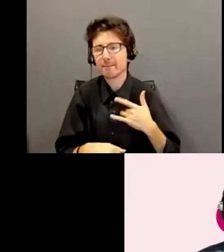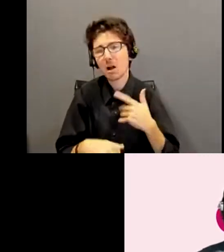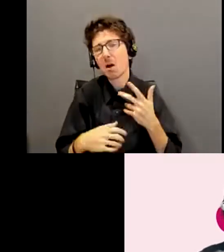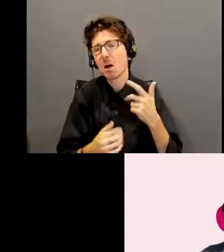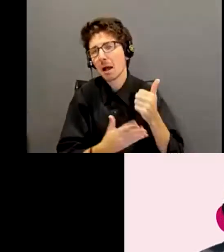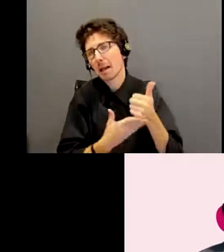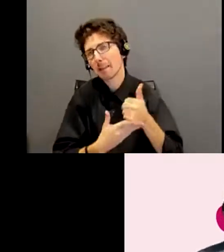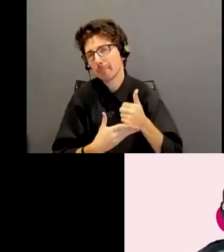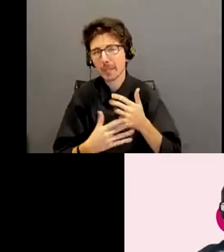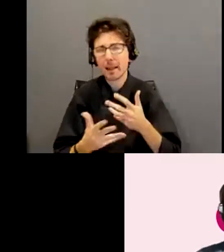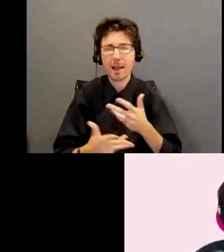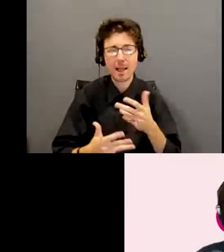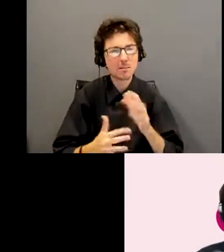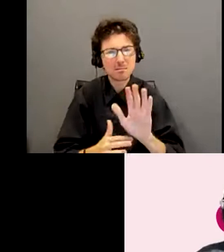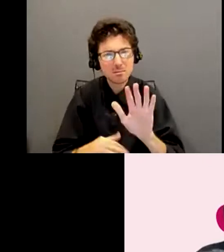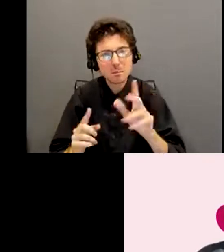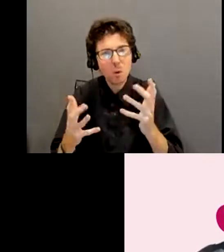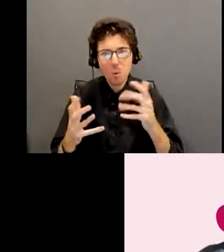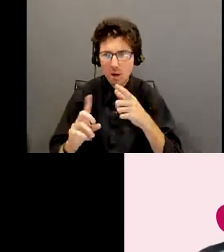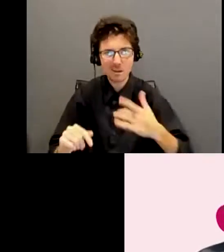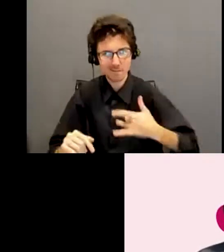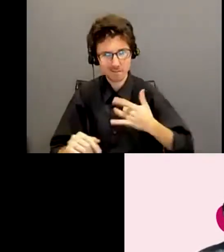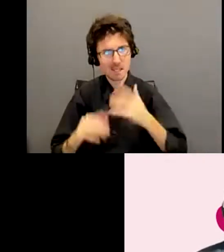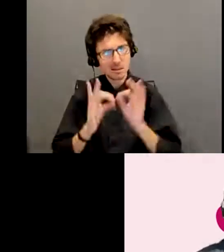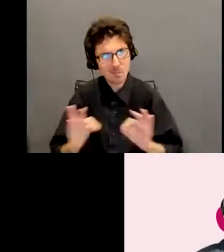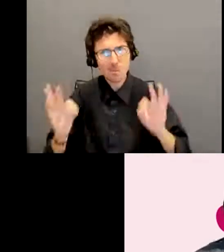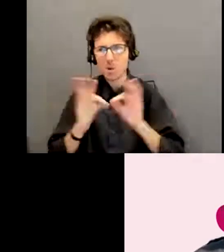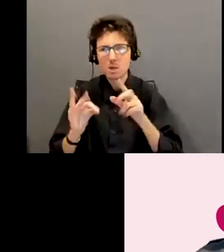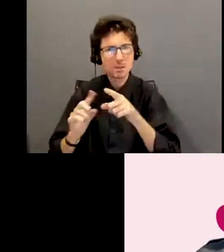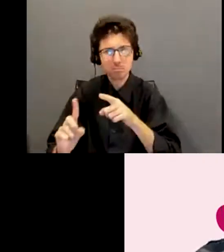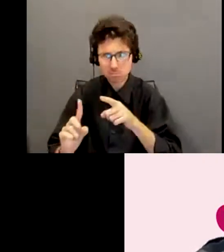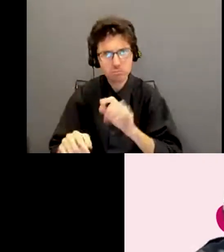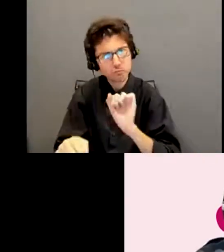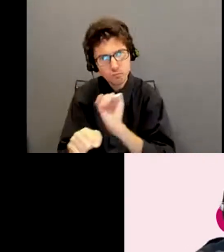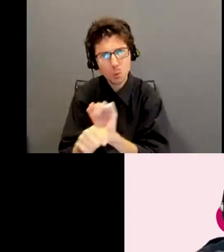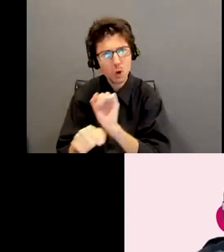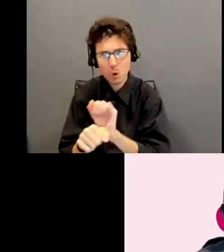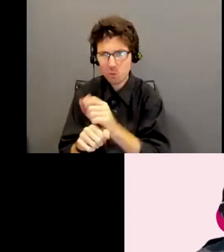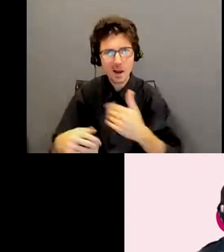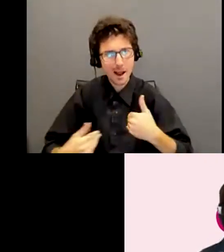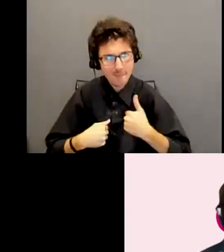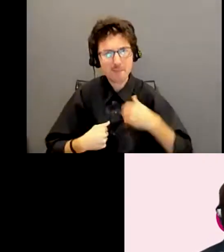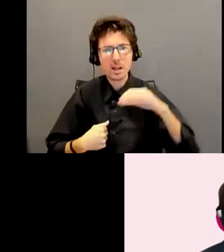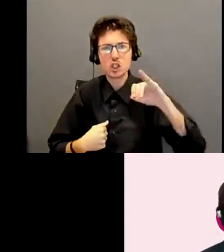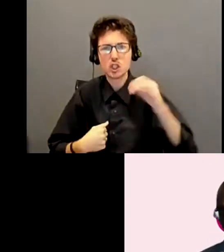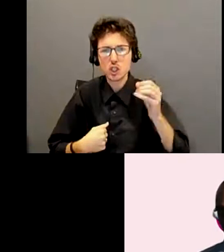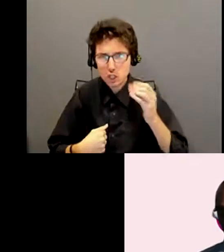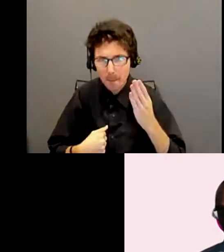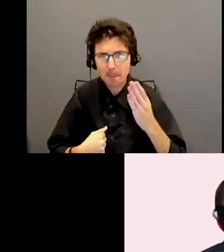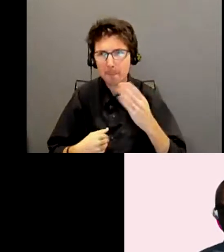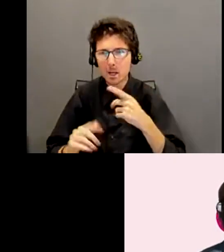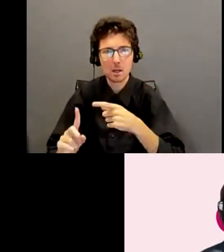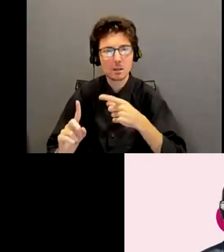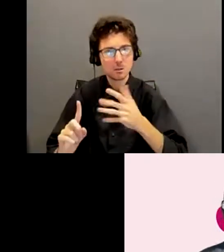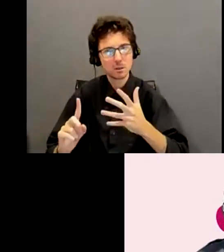for every step and every hour that they will empower other people. And